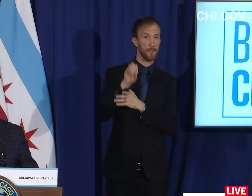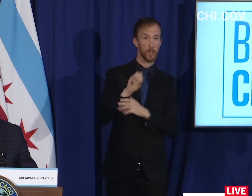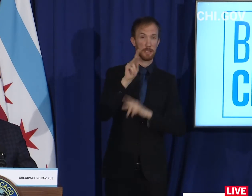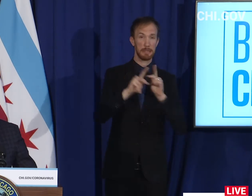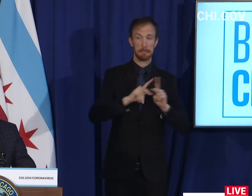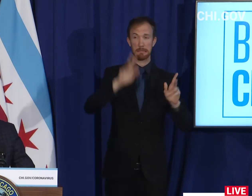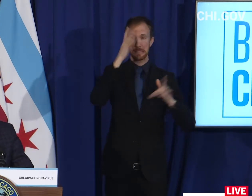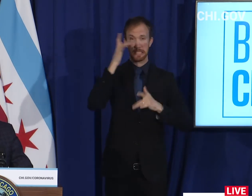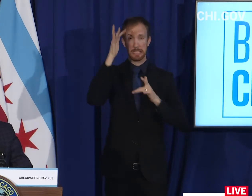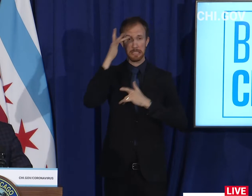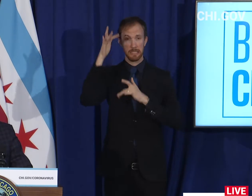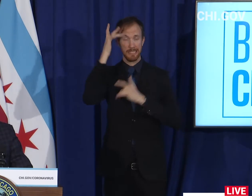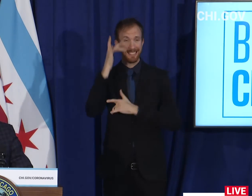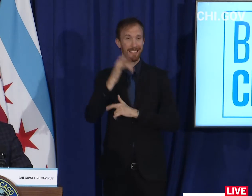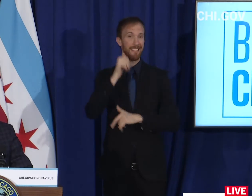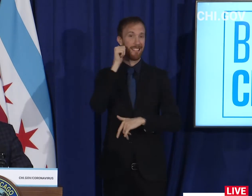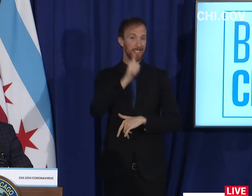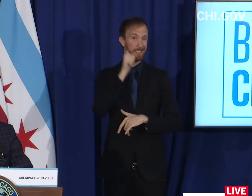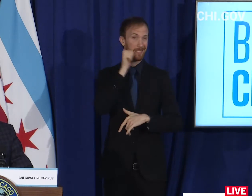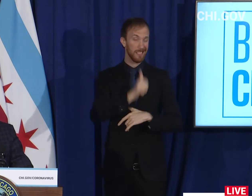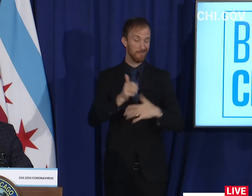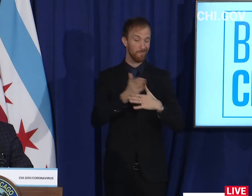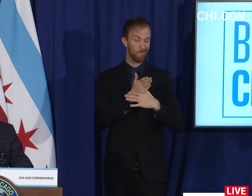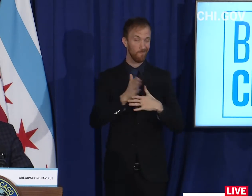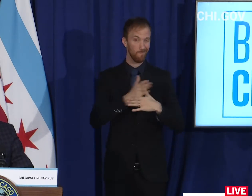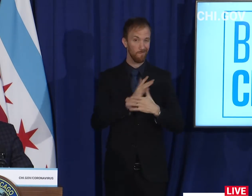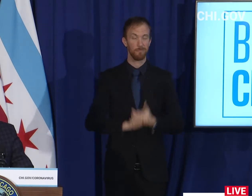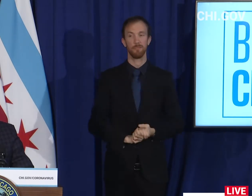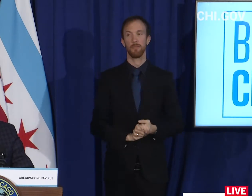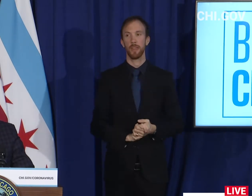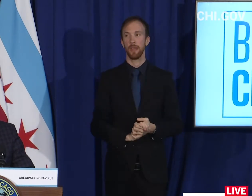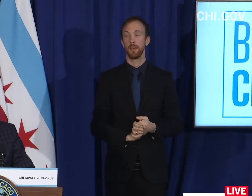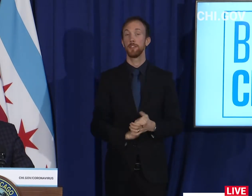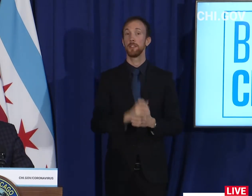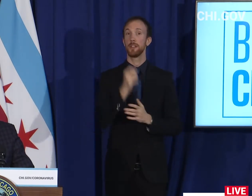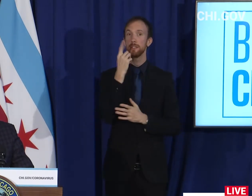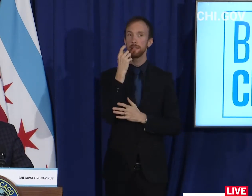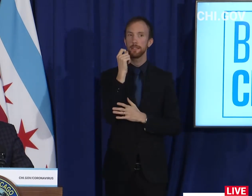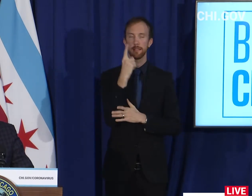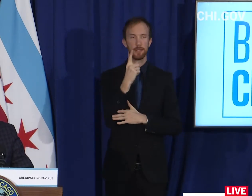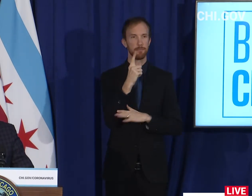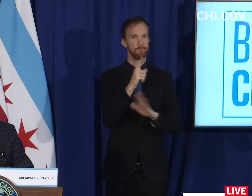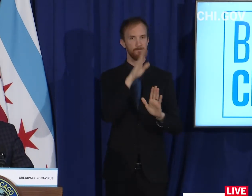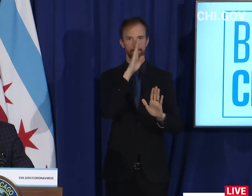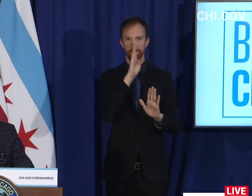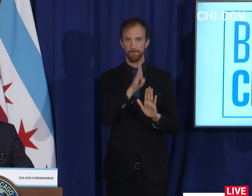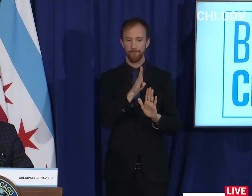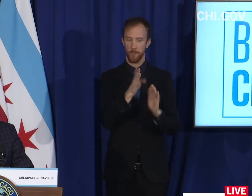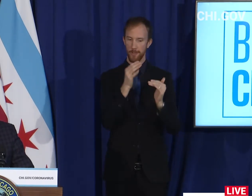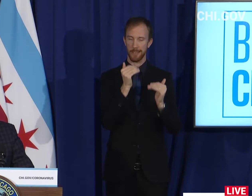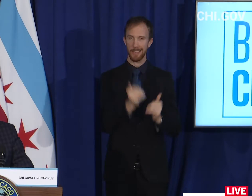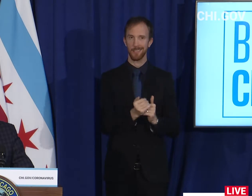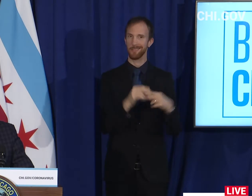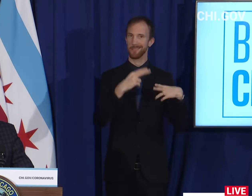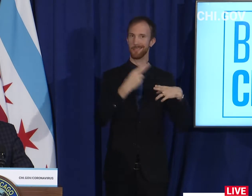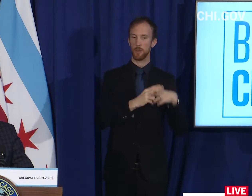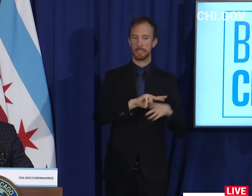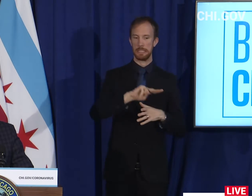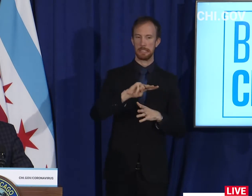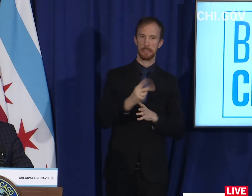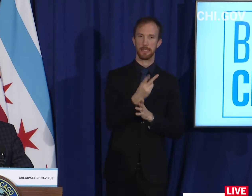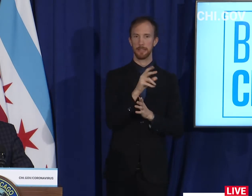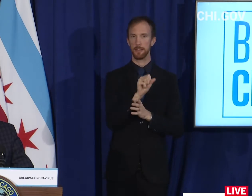on average a day. We are, no doubt whatsoever, in the second